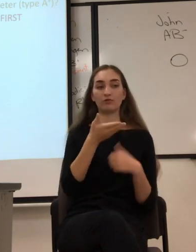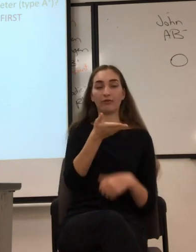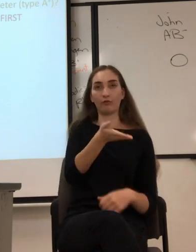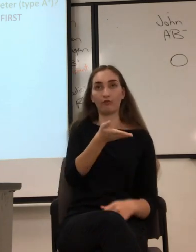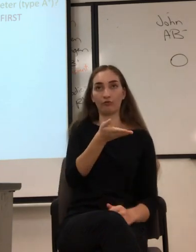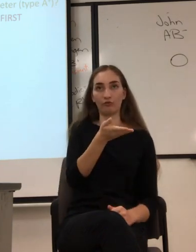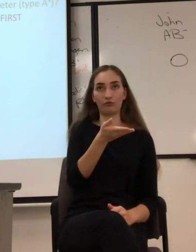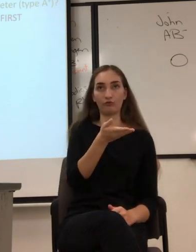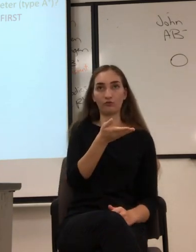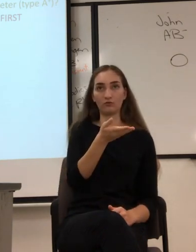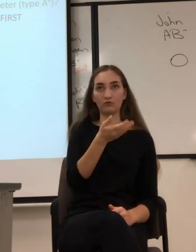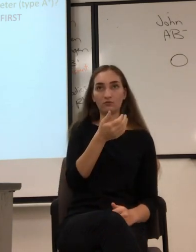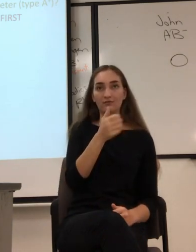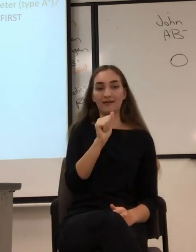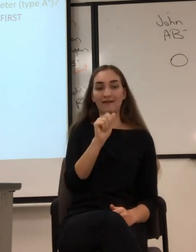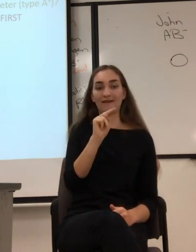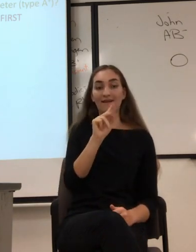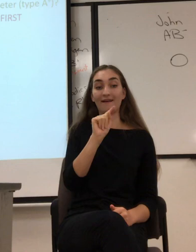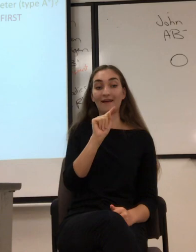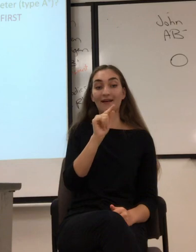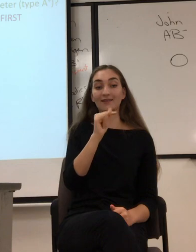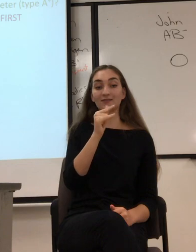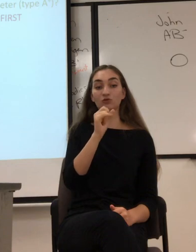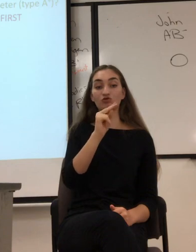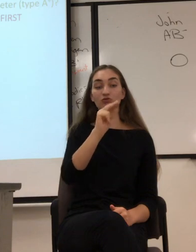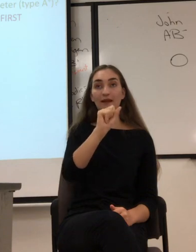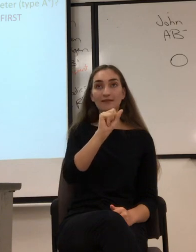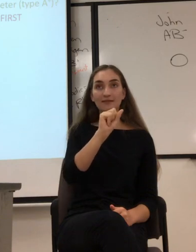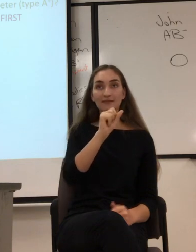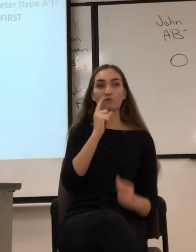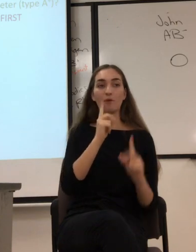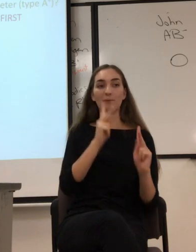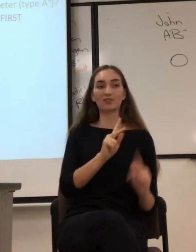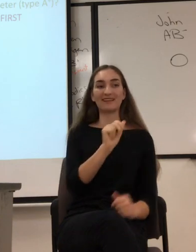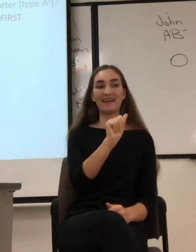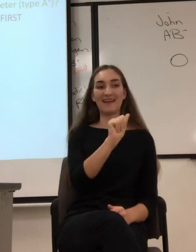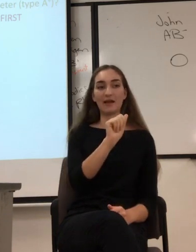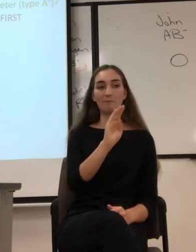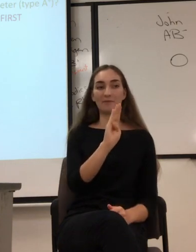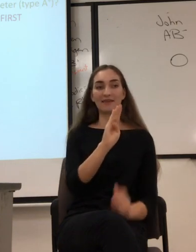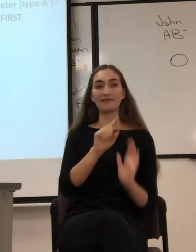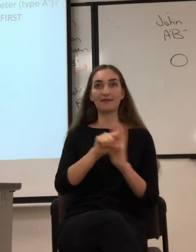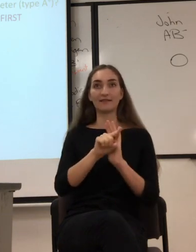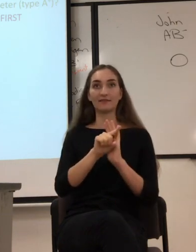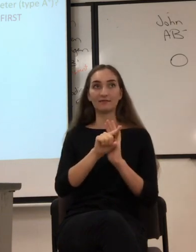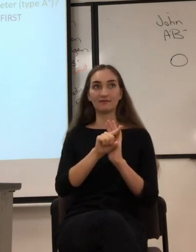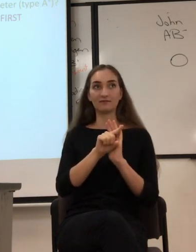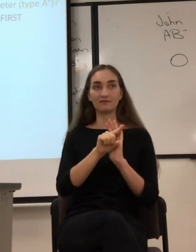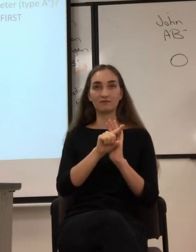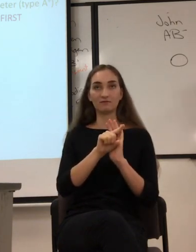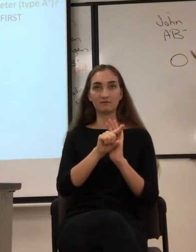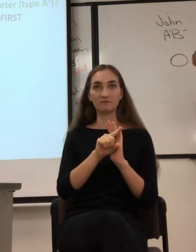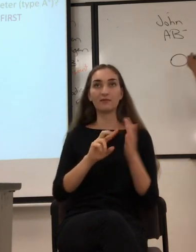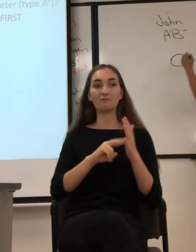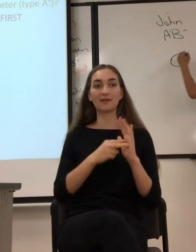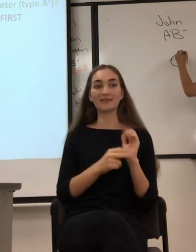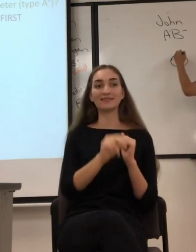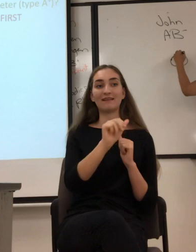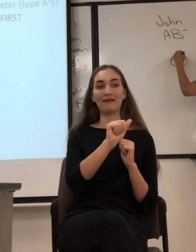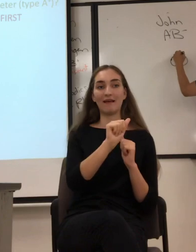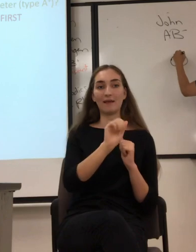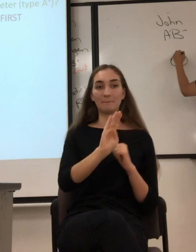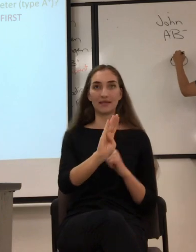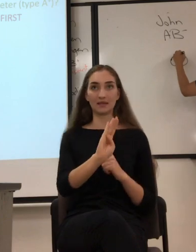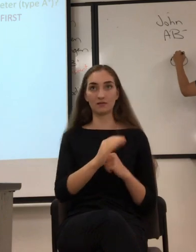Which antigens are present for a person who is A, B, negative? The A and the B. So I'll use the same thing I was